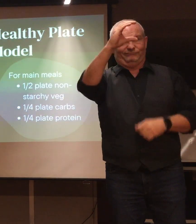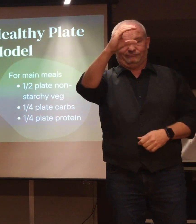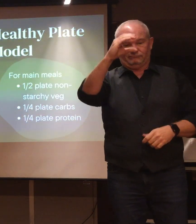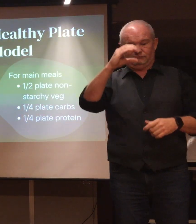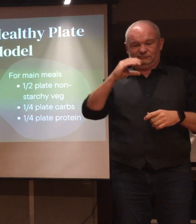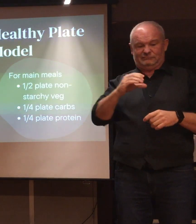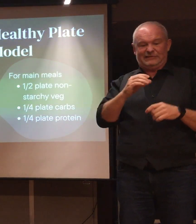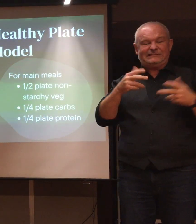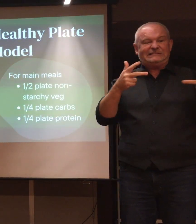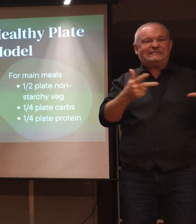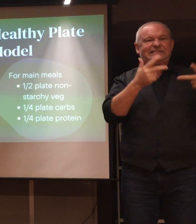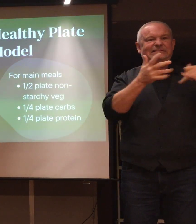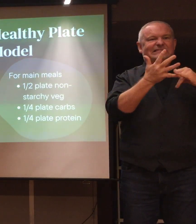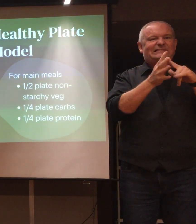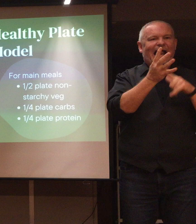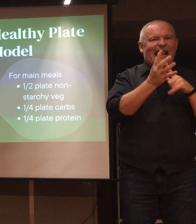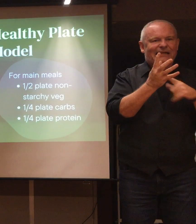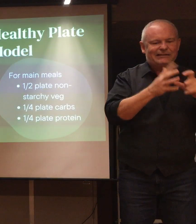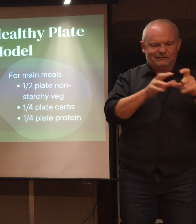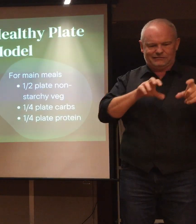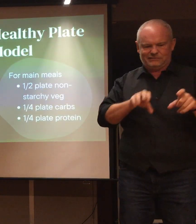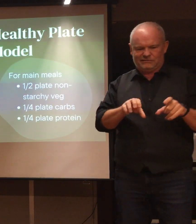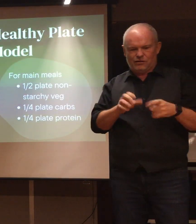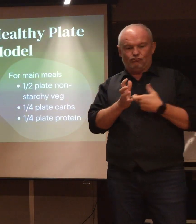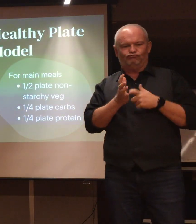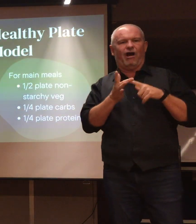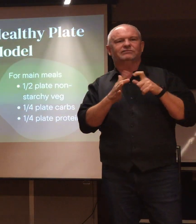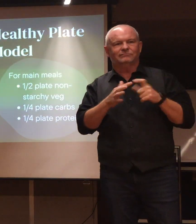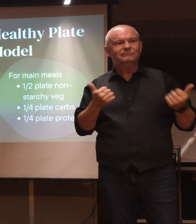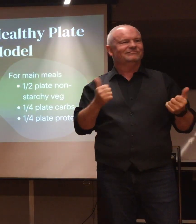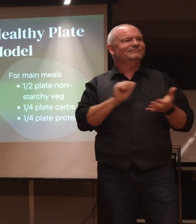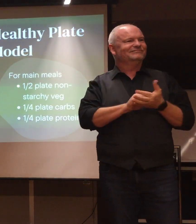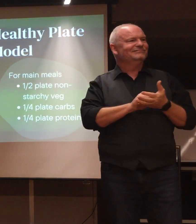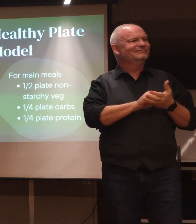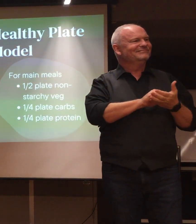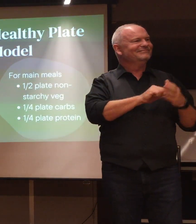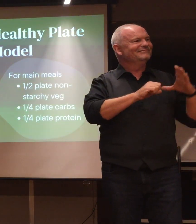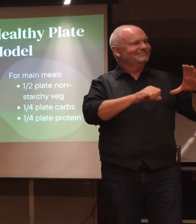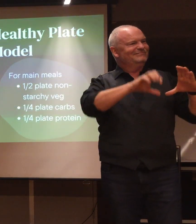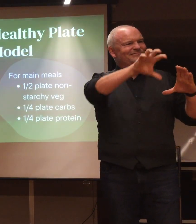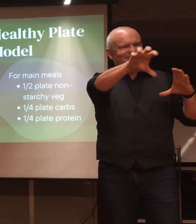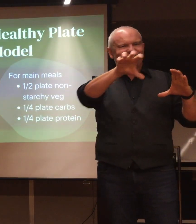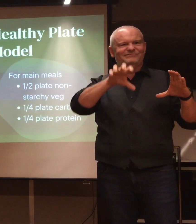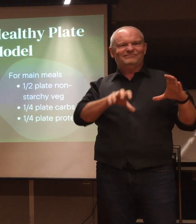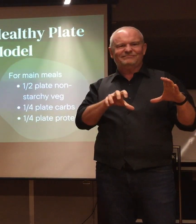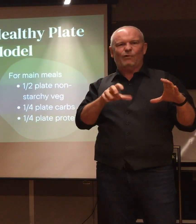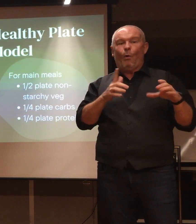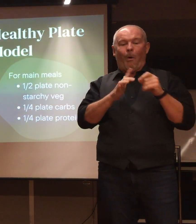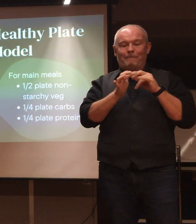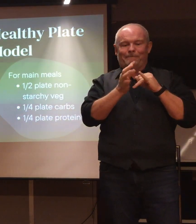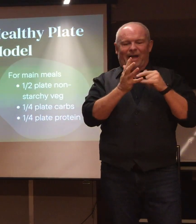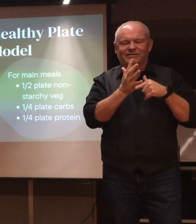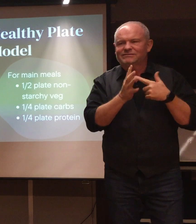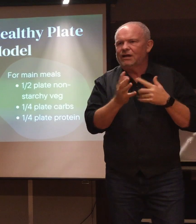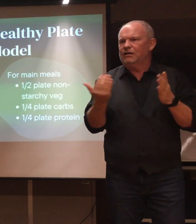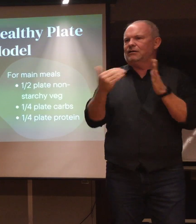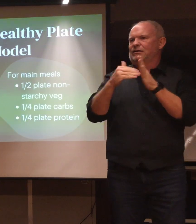having some salad, and having some rice or some pasta. Something like that.